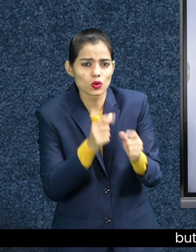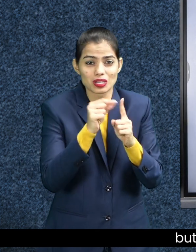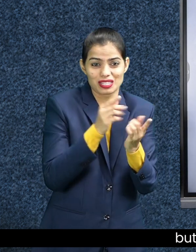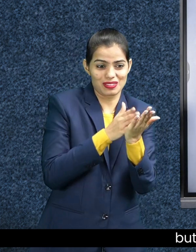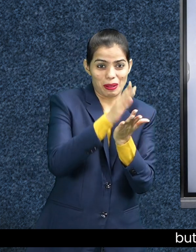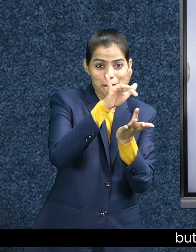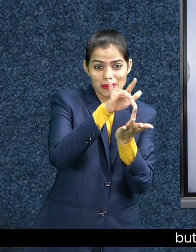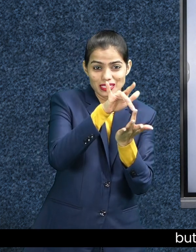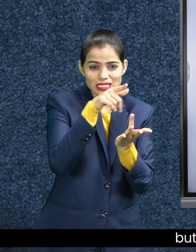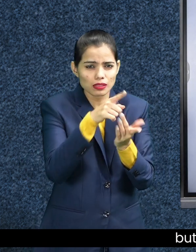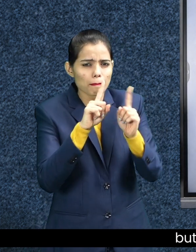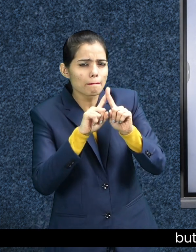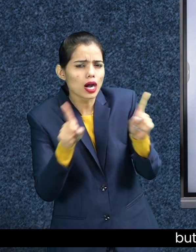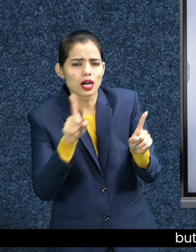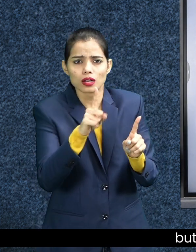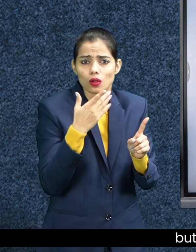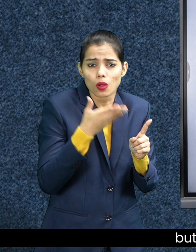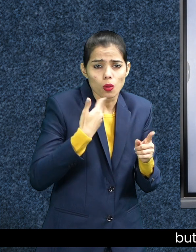tiresome as the data set is big.